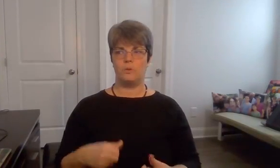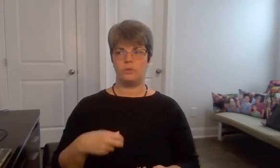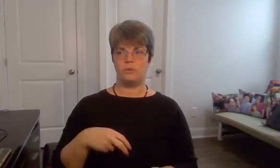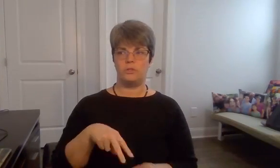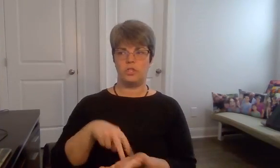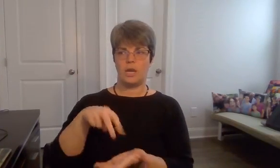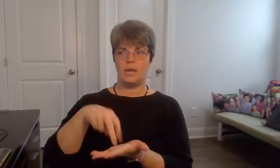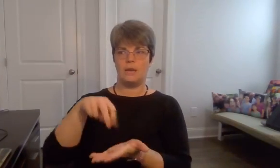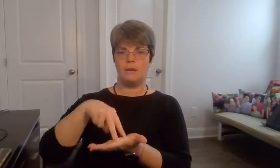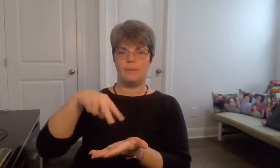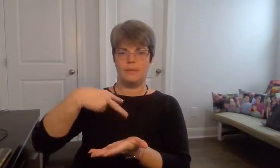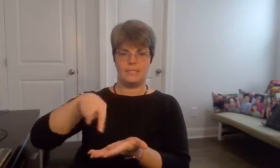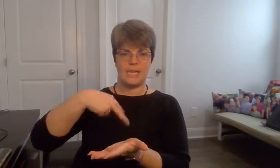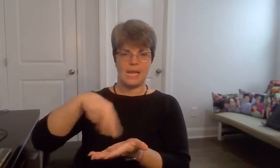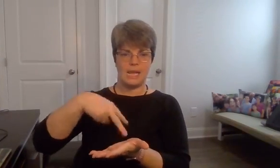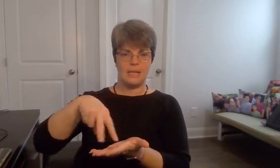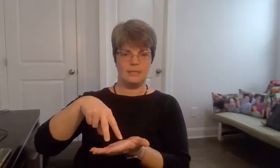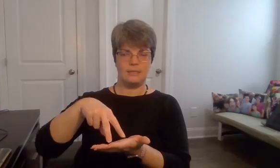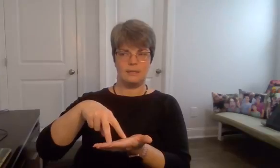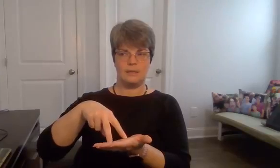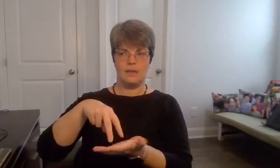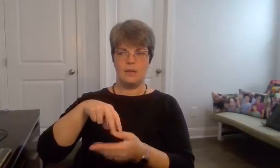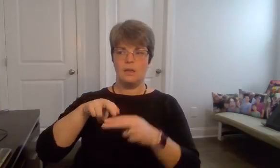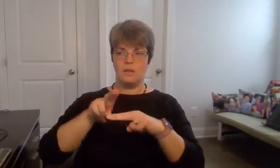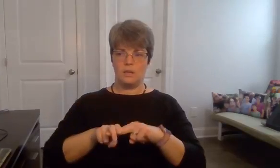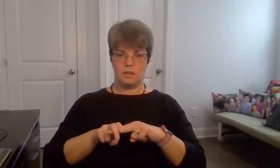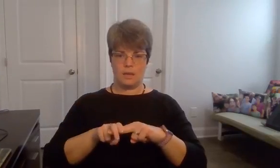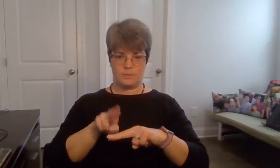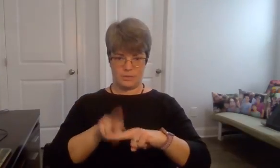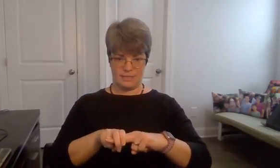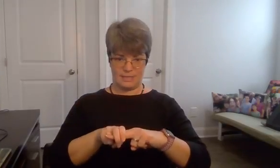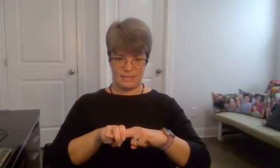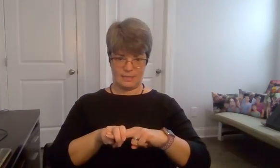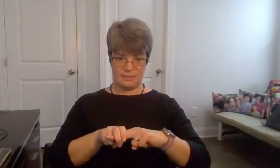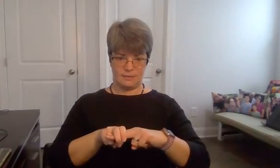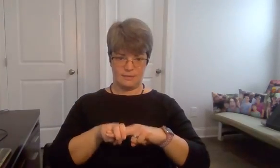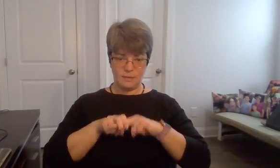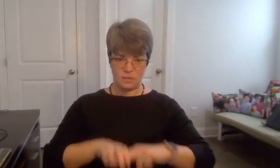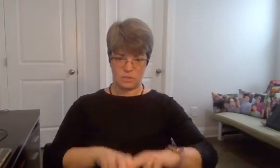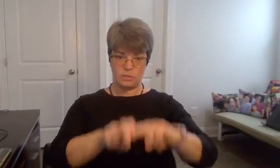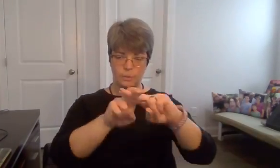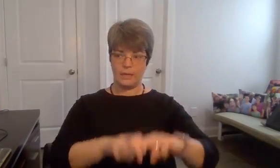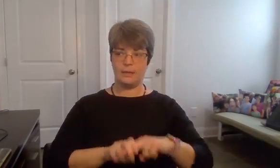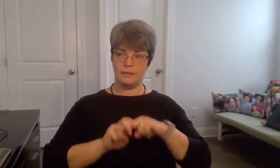coat, jump, dance. So this is sit, swing,